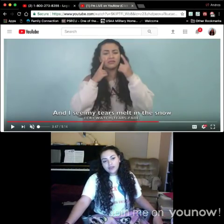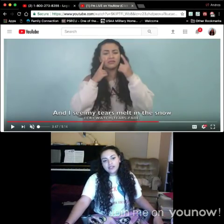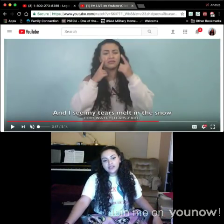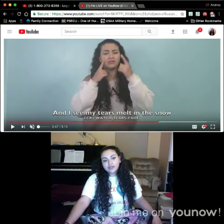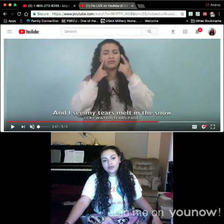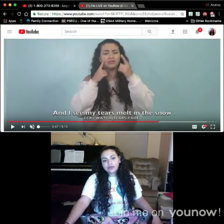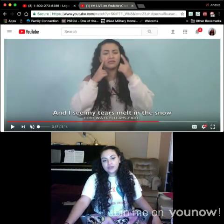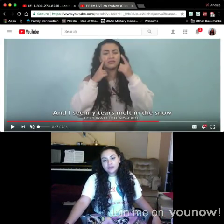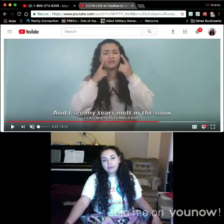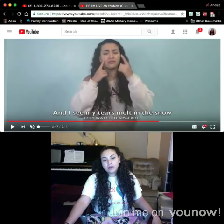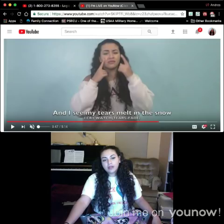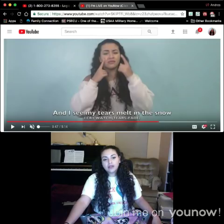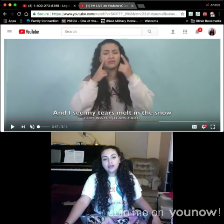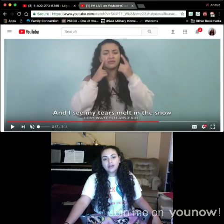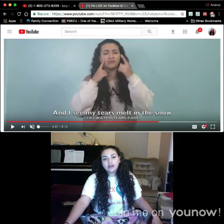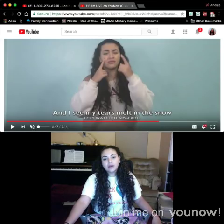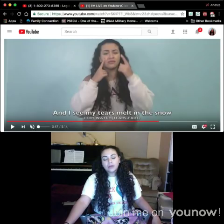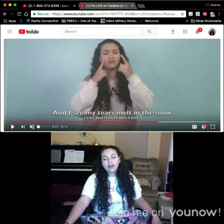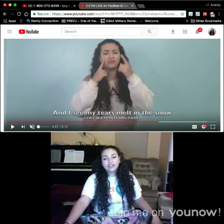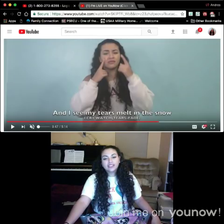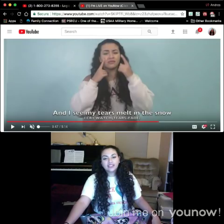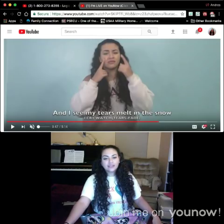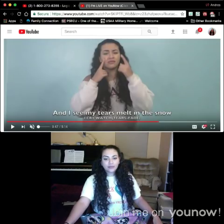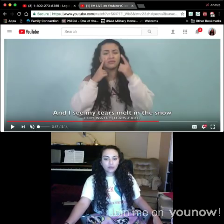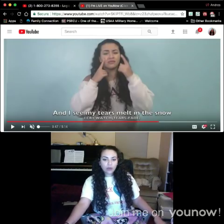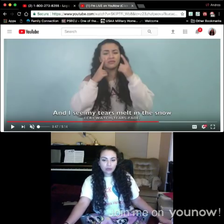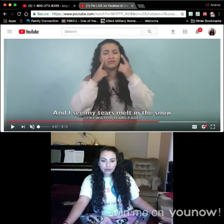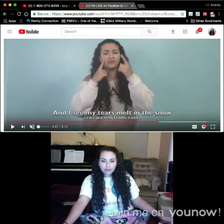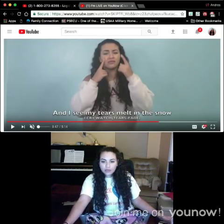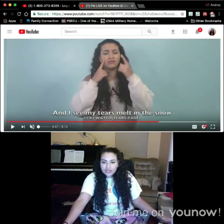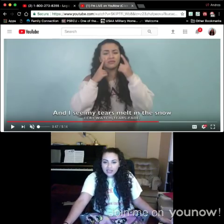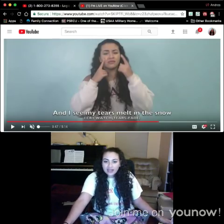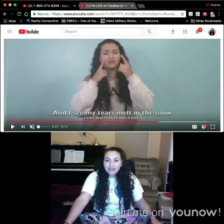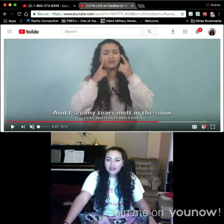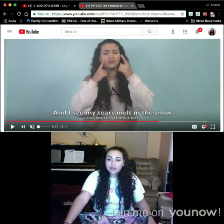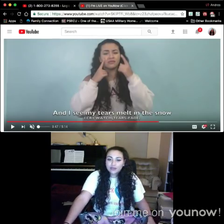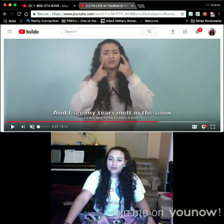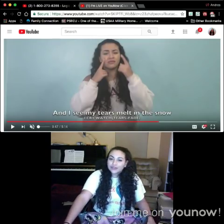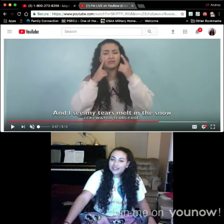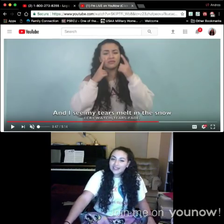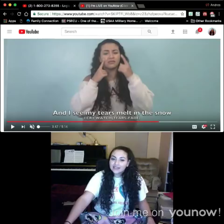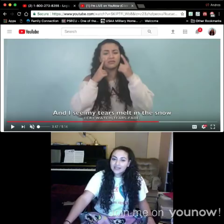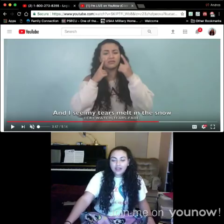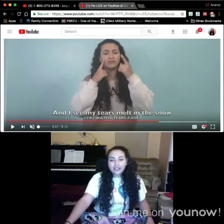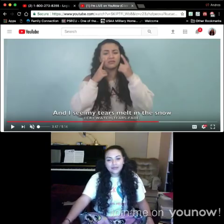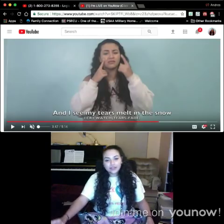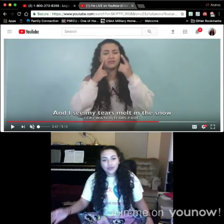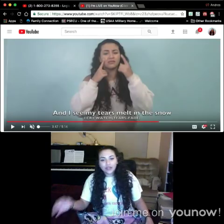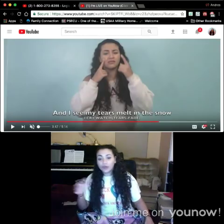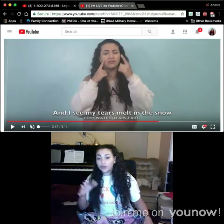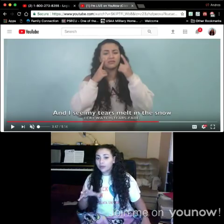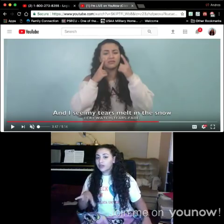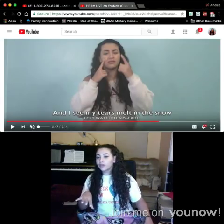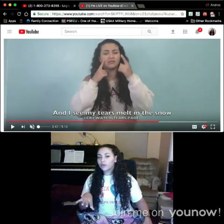could have signed snow first, but it just didn't fit well with the music, and I didn't think it was really necessary. It's a visual